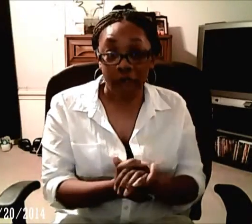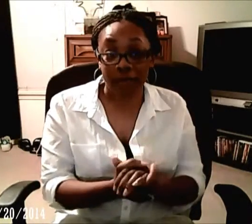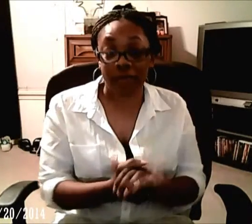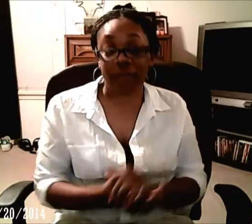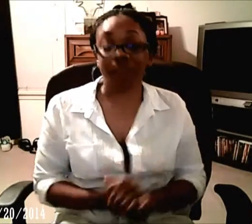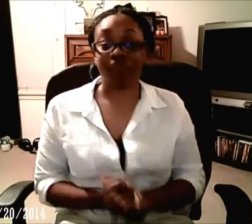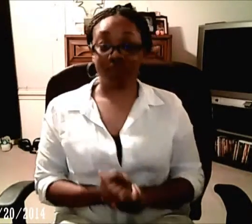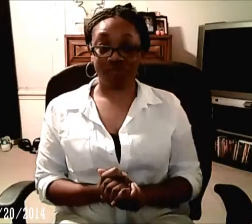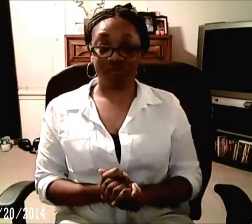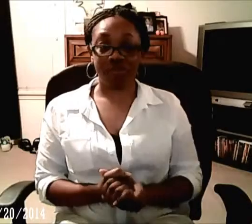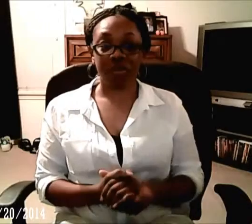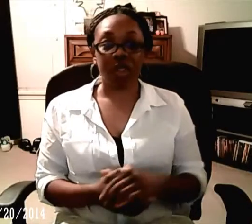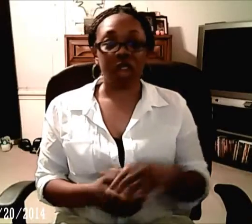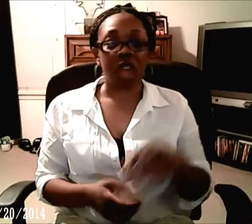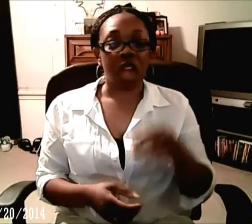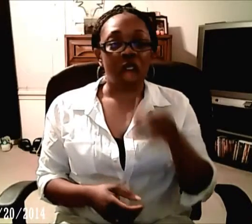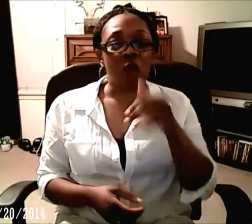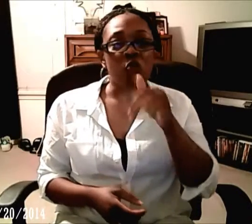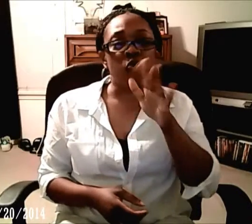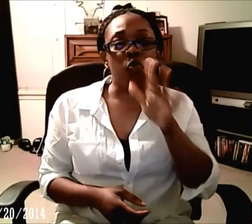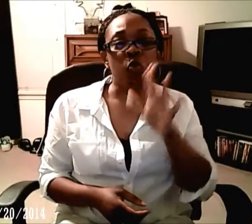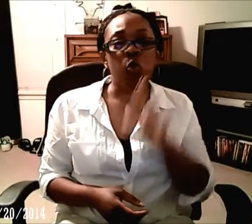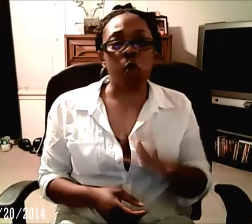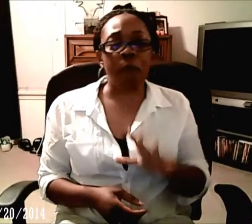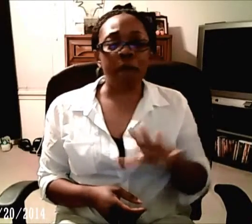And women get to pick the chiefs, since they pick people who they can